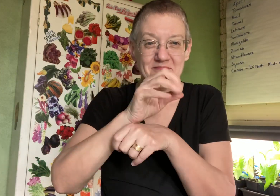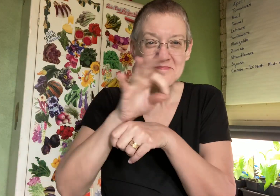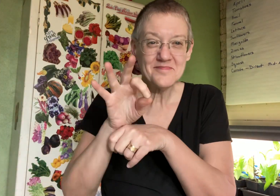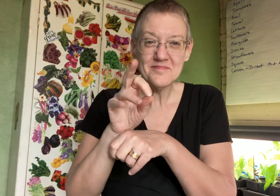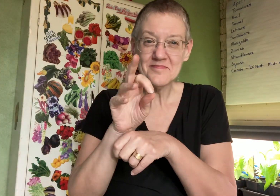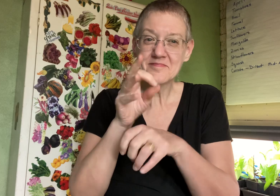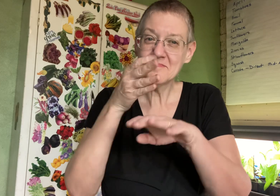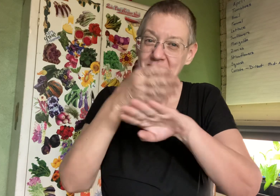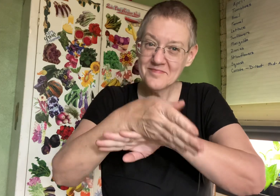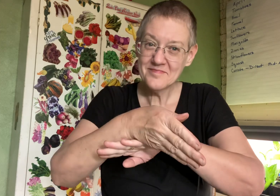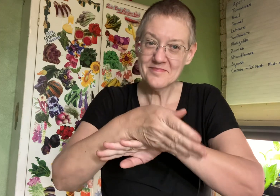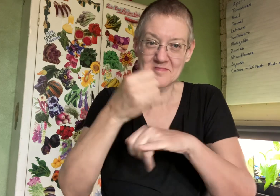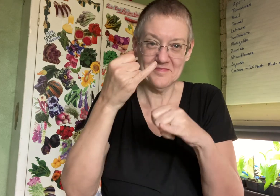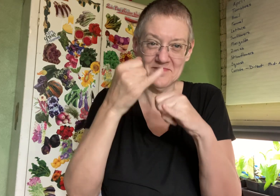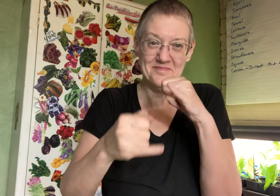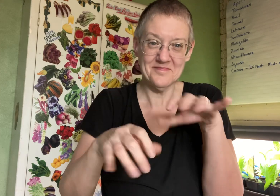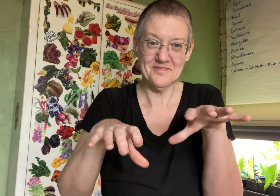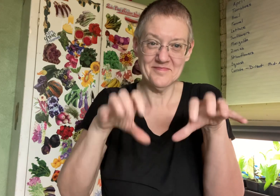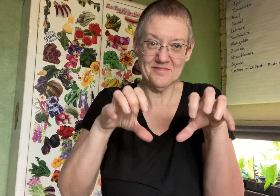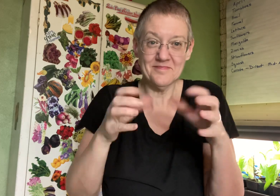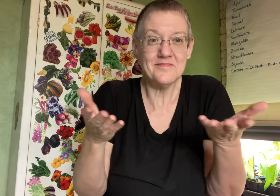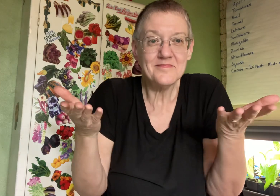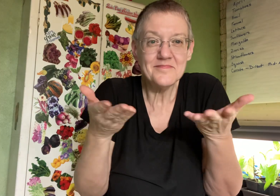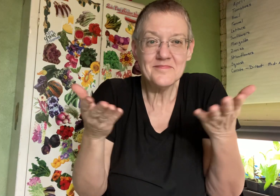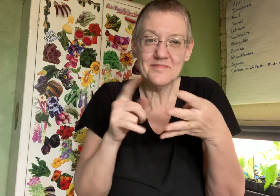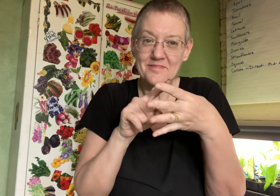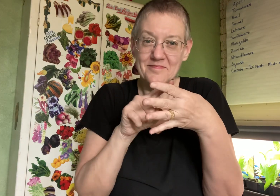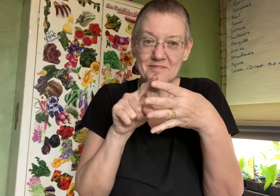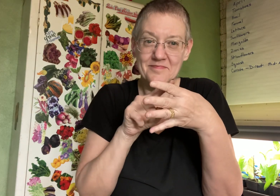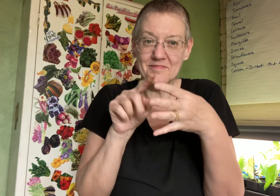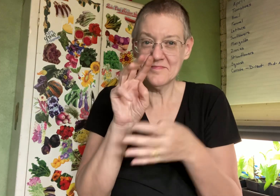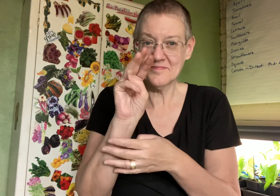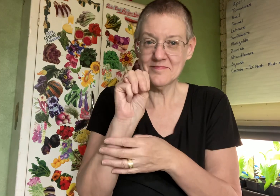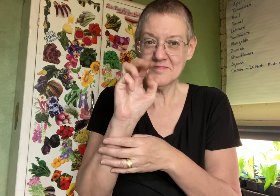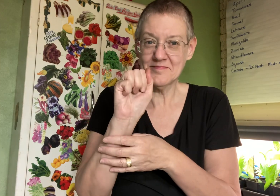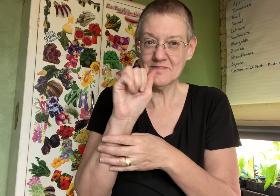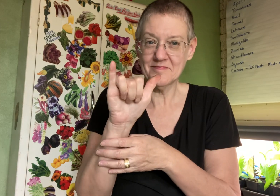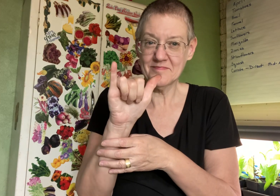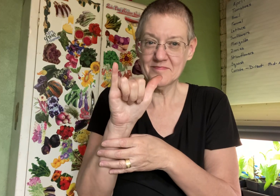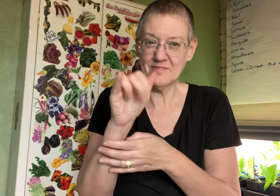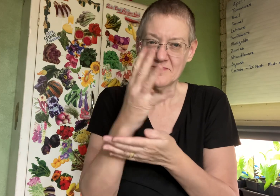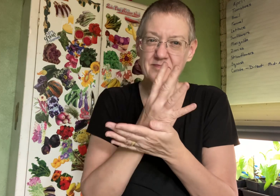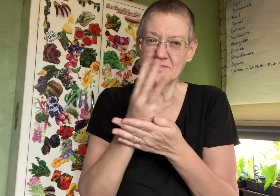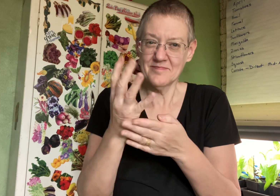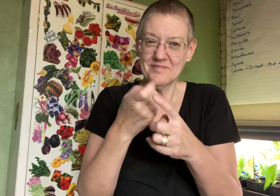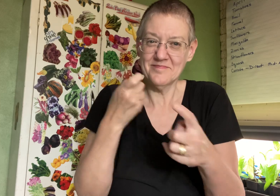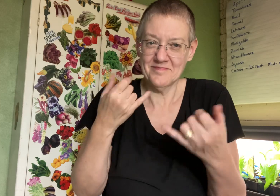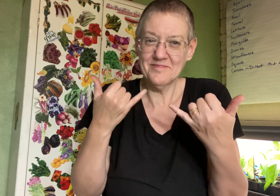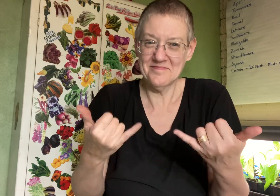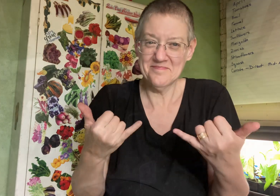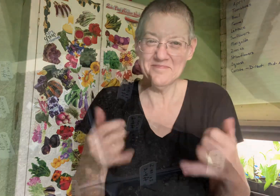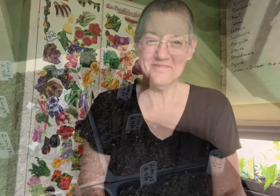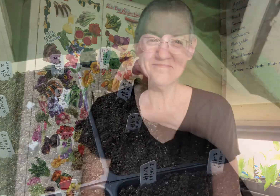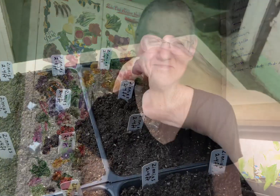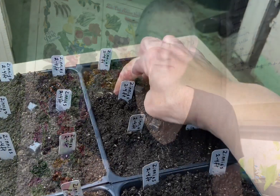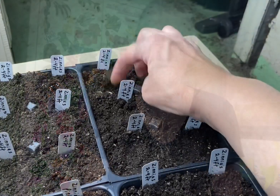Now I'll start hardening these off after the last frost. Here, that means early May, 4 weeks from